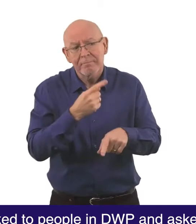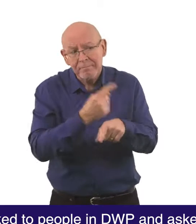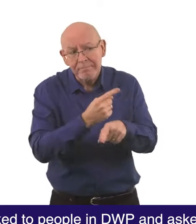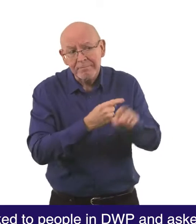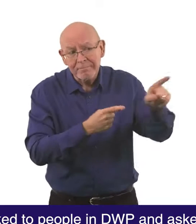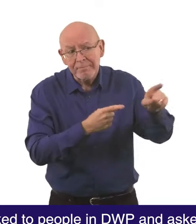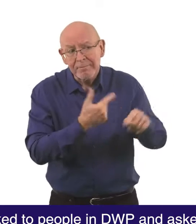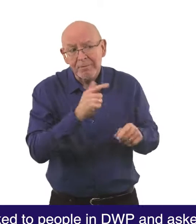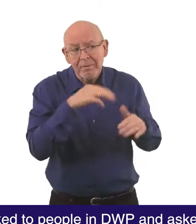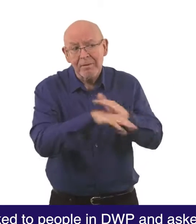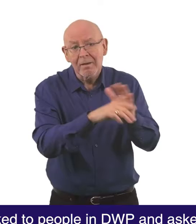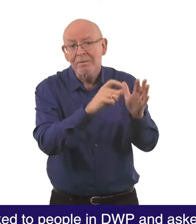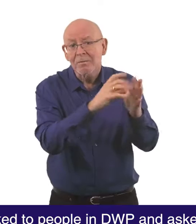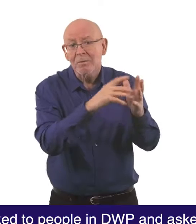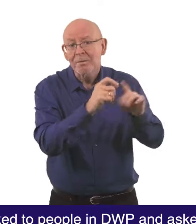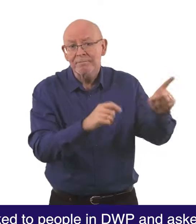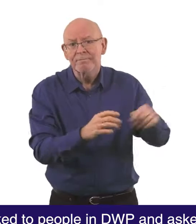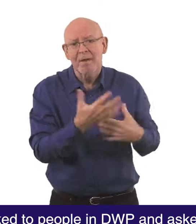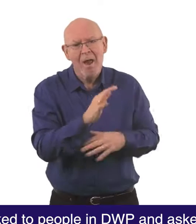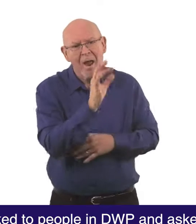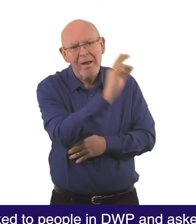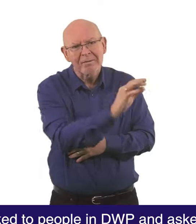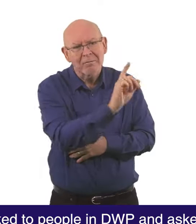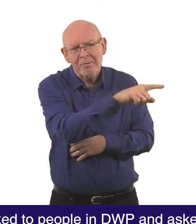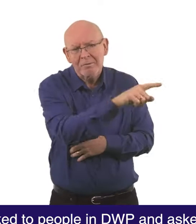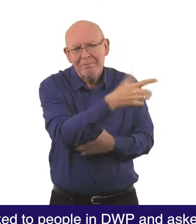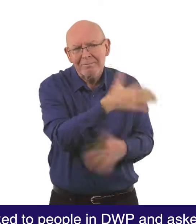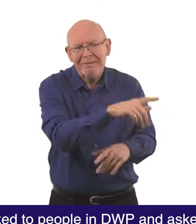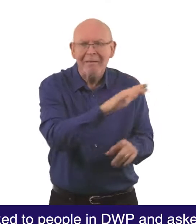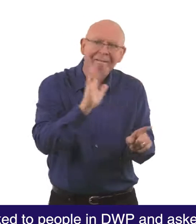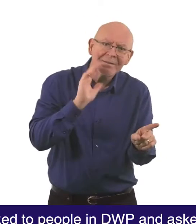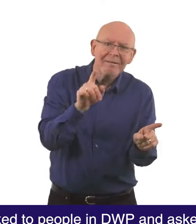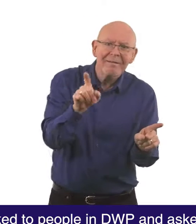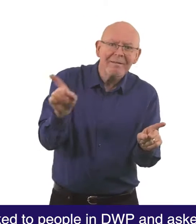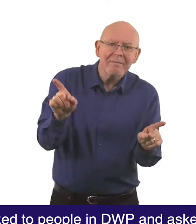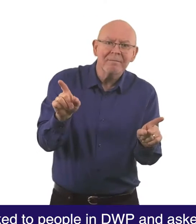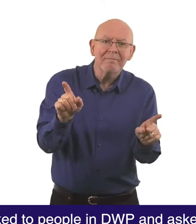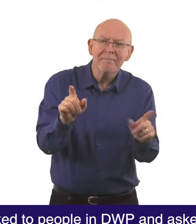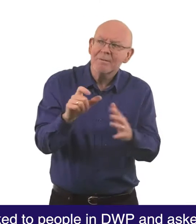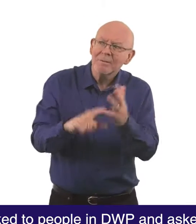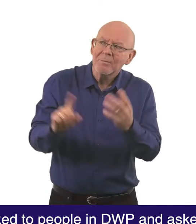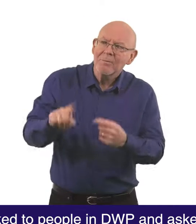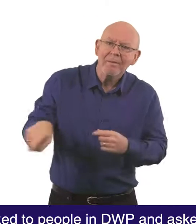We talked to people in DWP and asked them what they were doing to listen to disabled people.